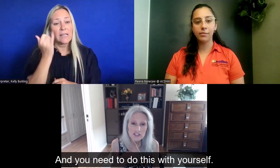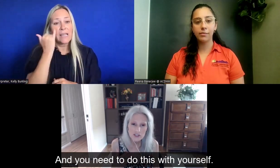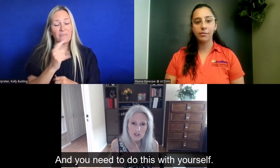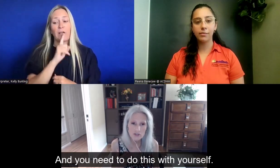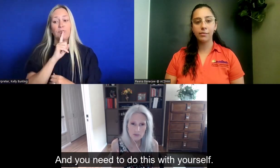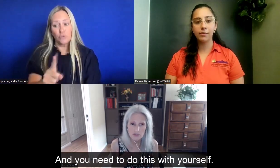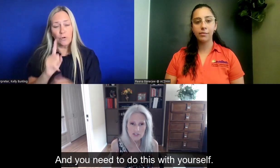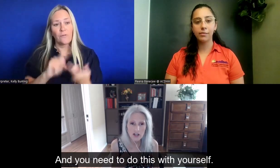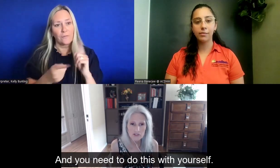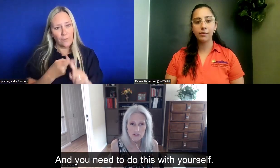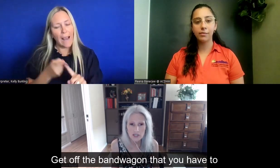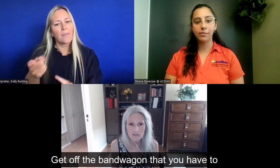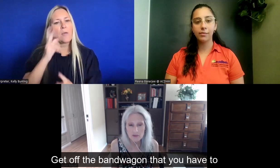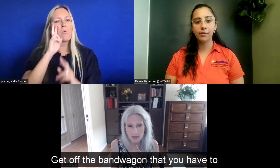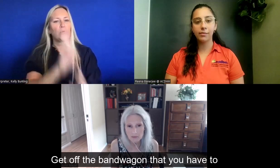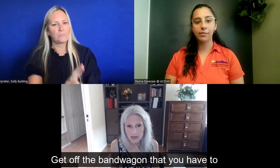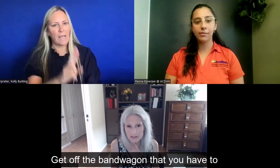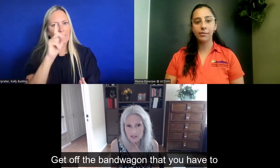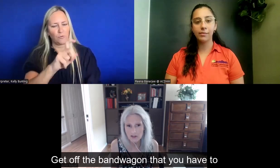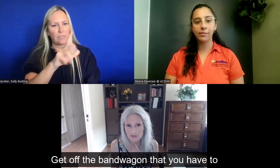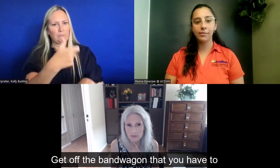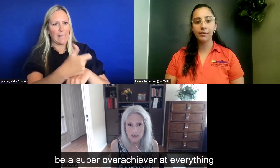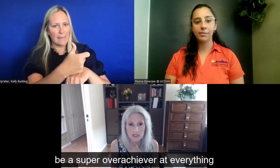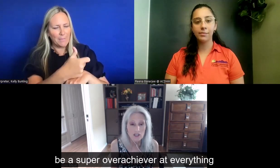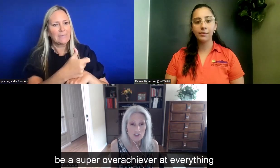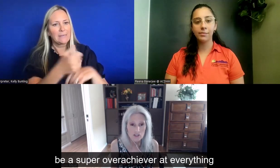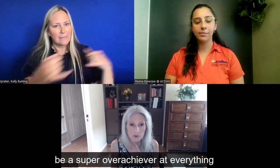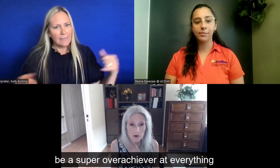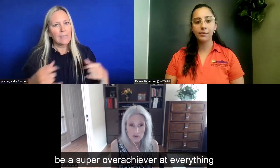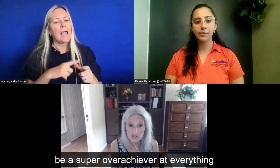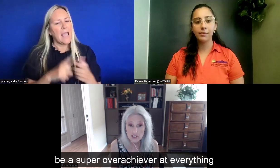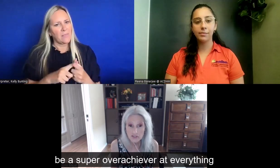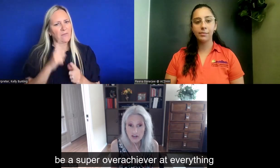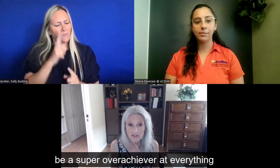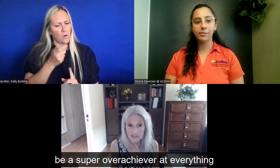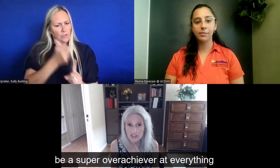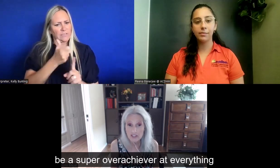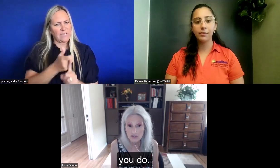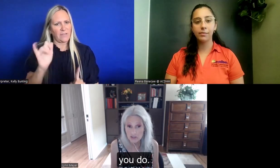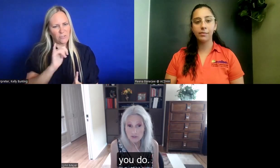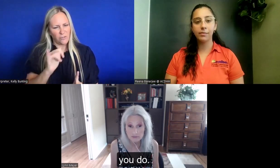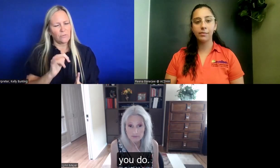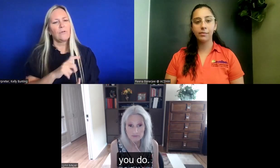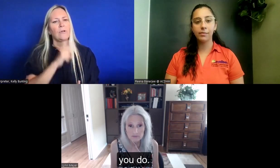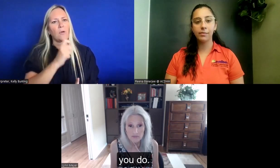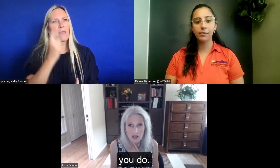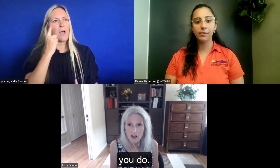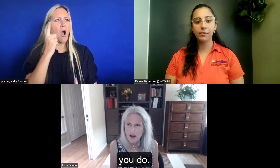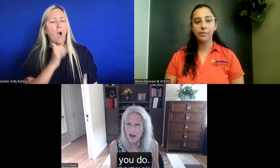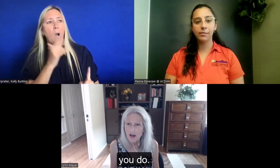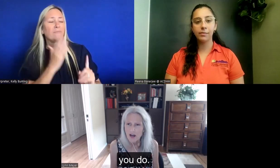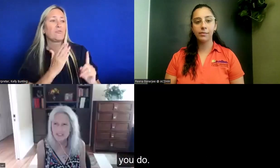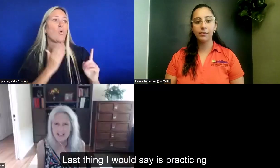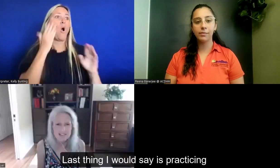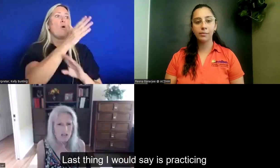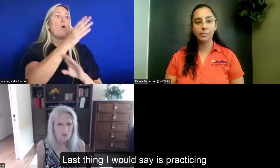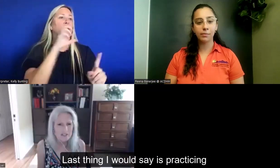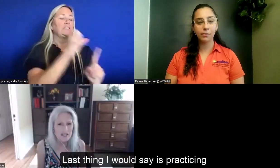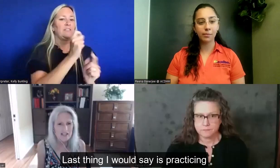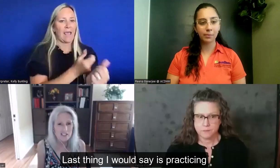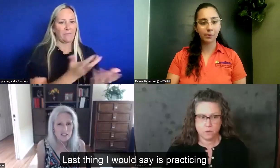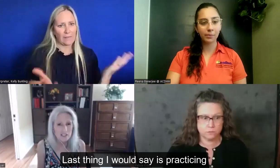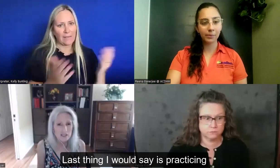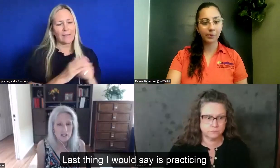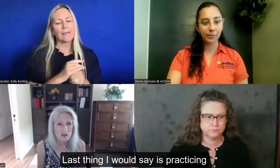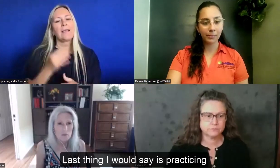And you need to do this with yourself to get off the bandwagon that you have to be a super overachiever at everything you do. Last thing I would